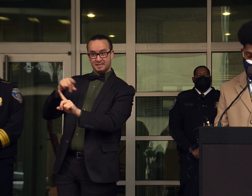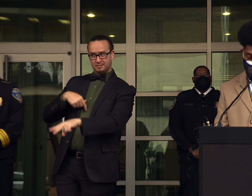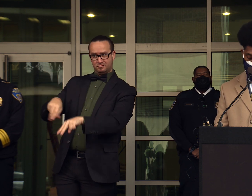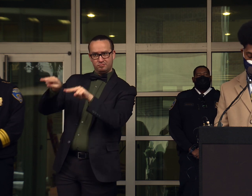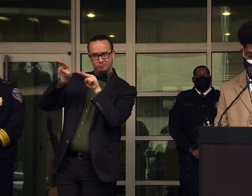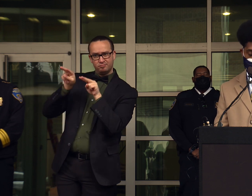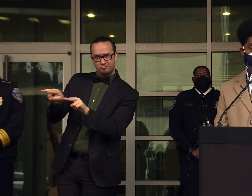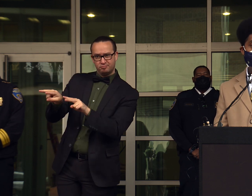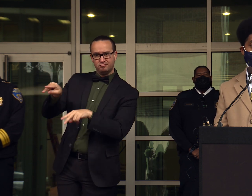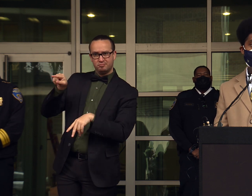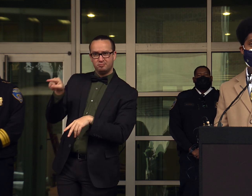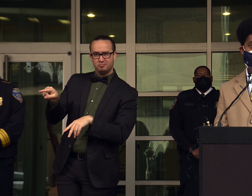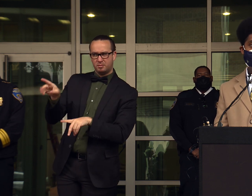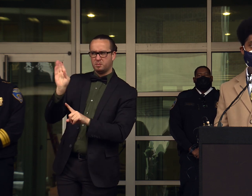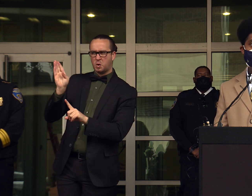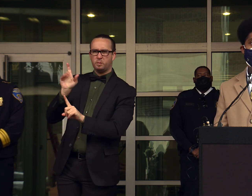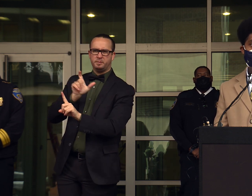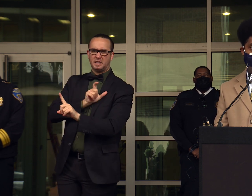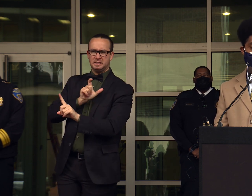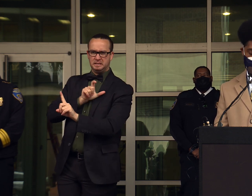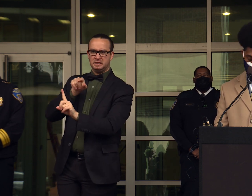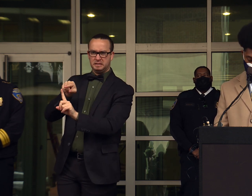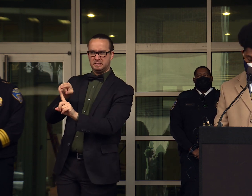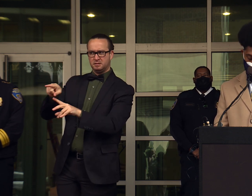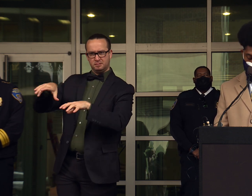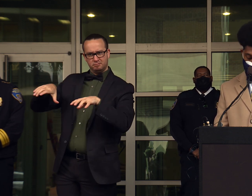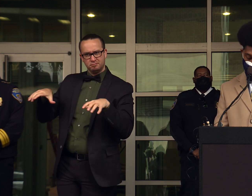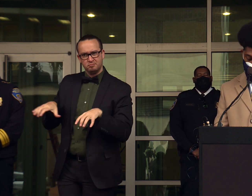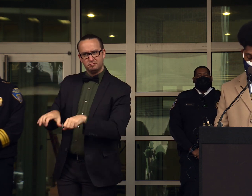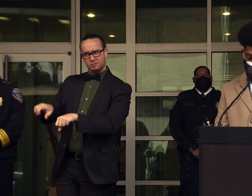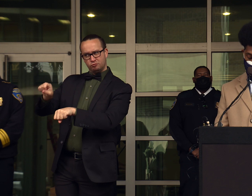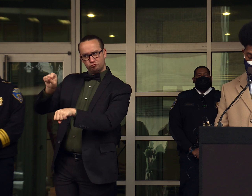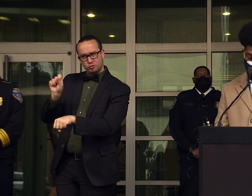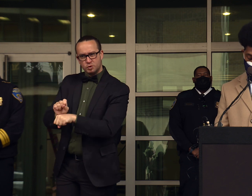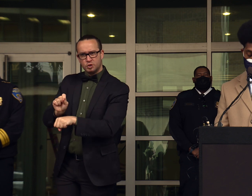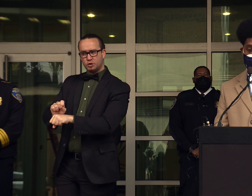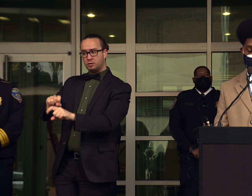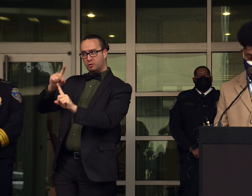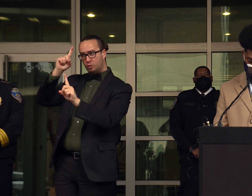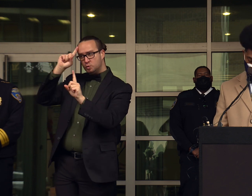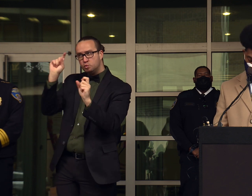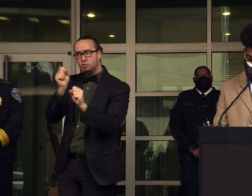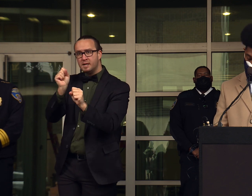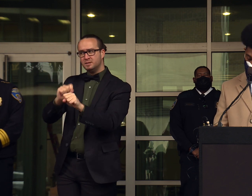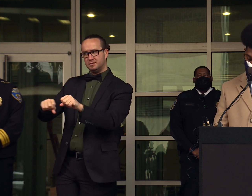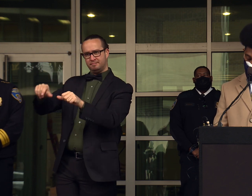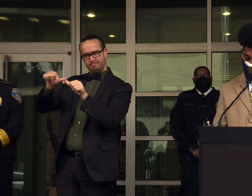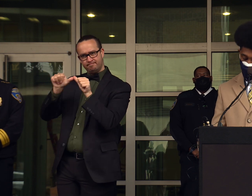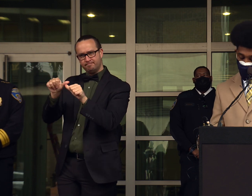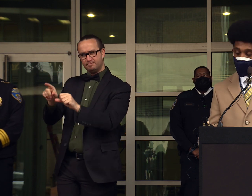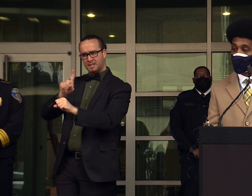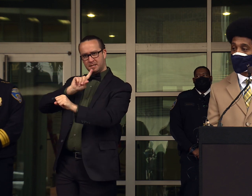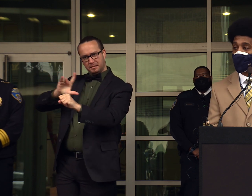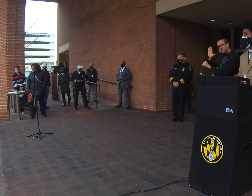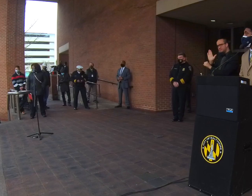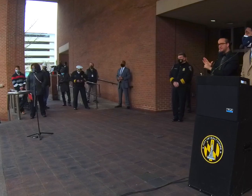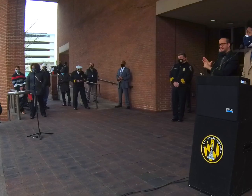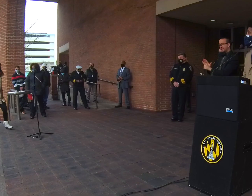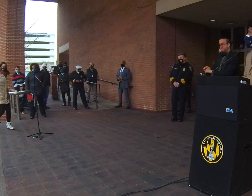serve in, and using the right strategies in them. At this time, we will take a few questions.